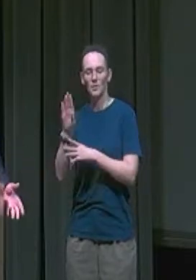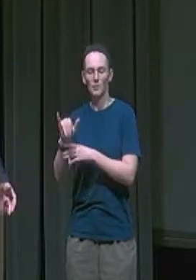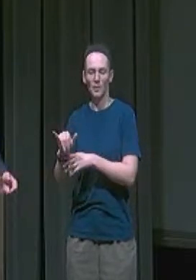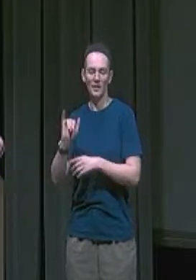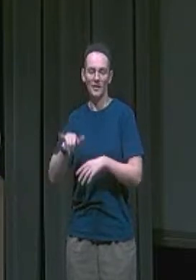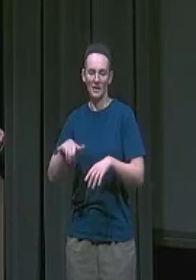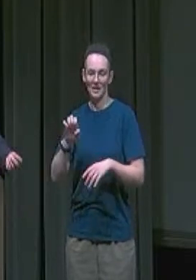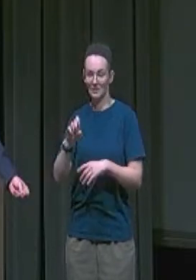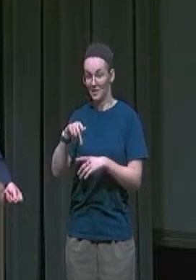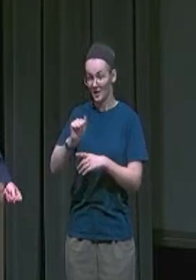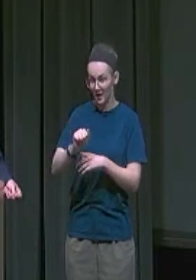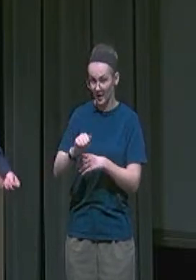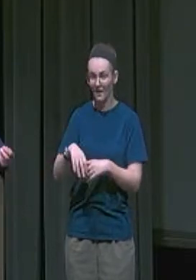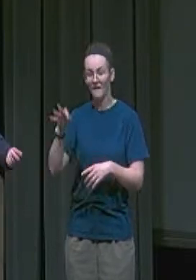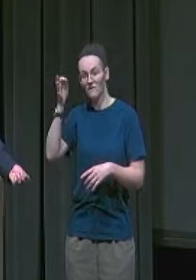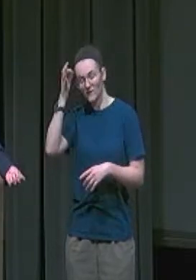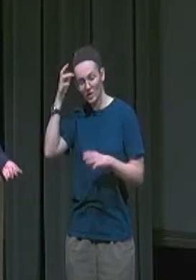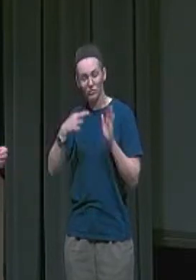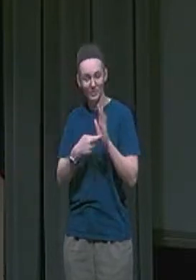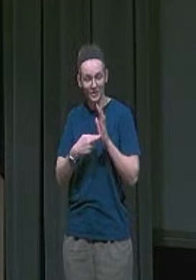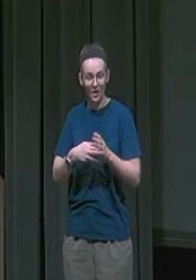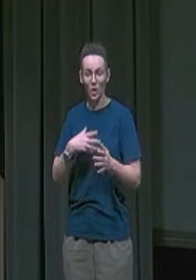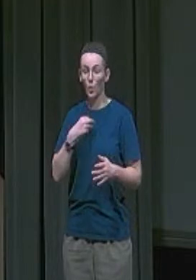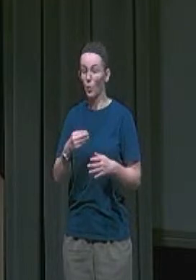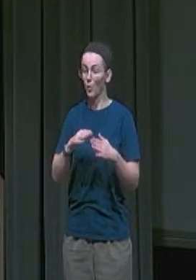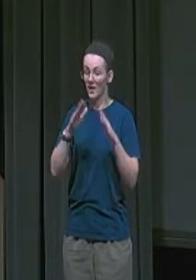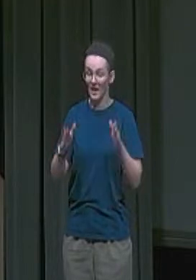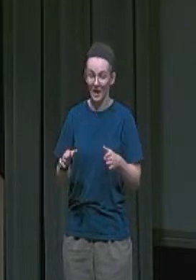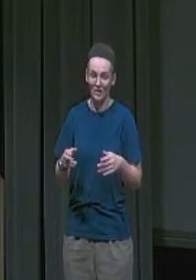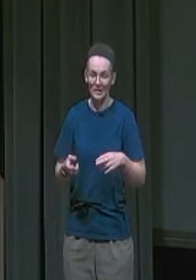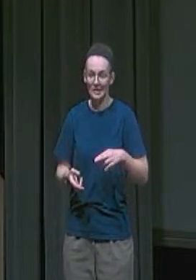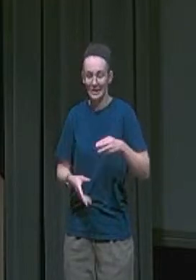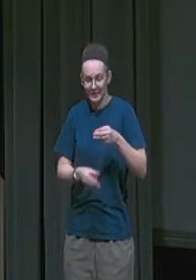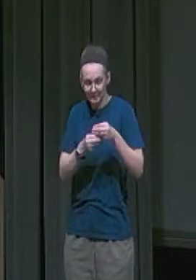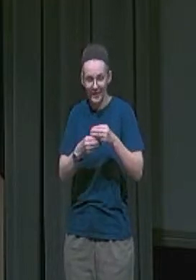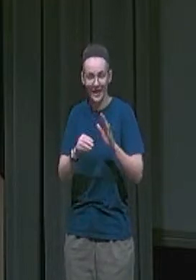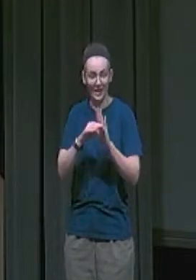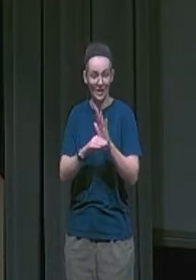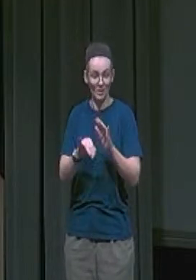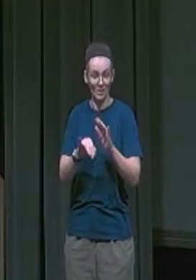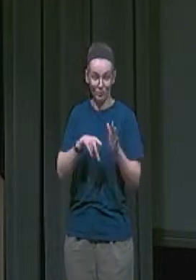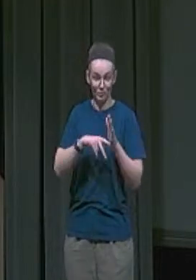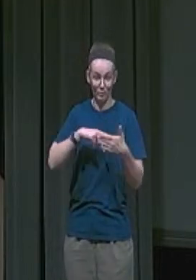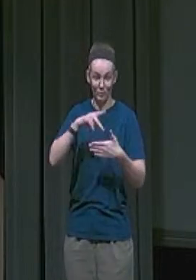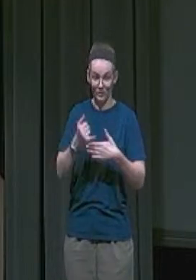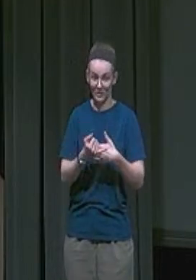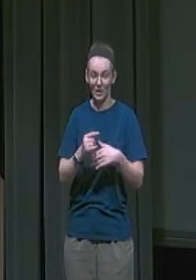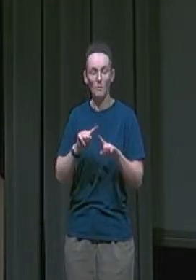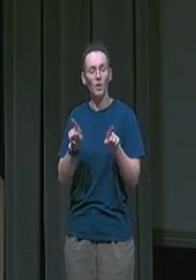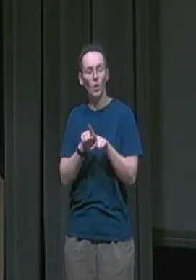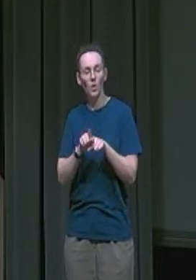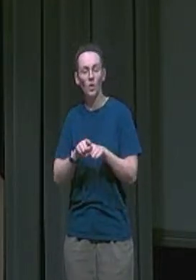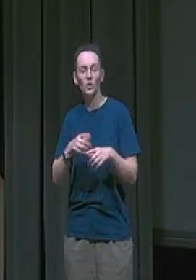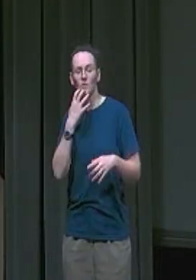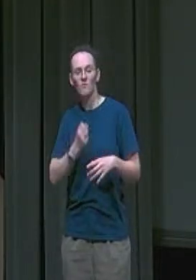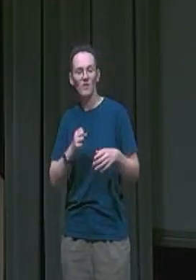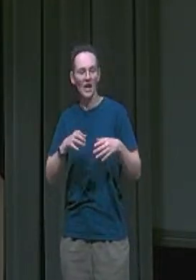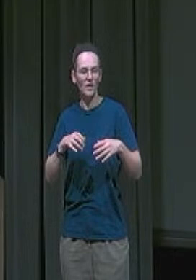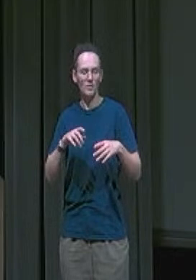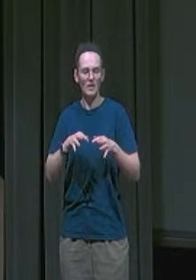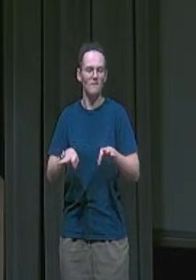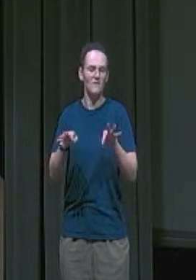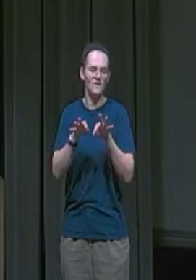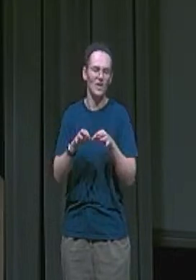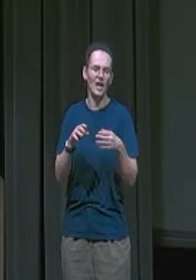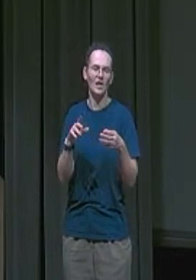federal representatives and the White House to put this on the high list of projects, but also there's a value of land that we have down there where this sediment needs to